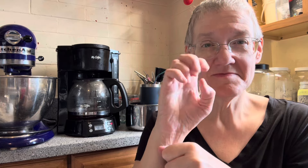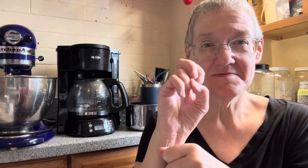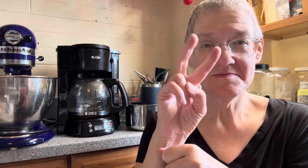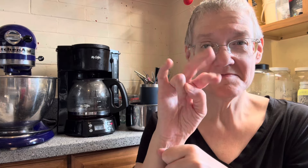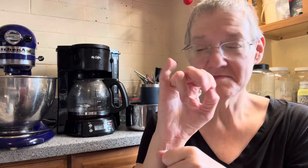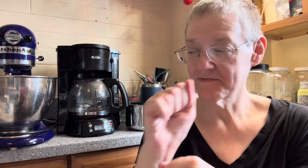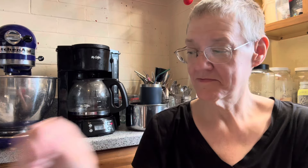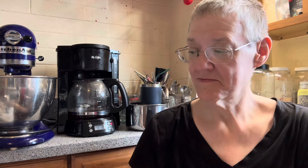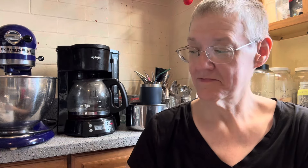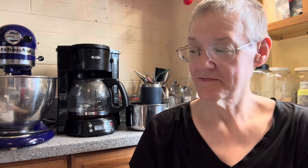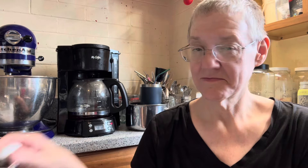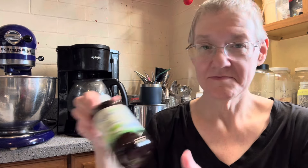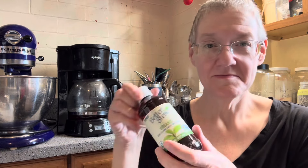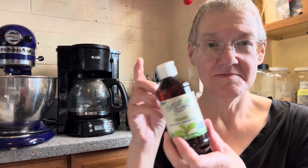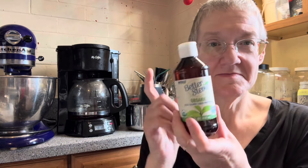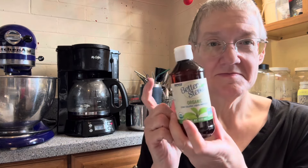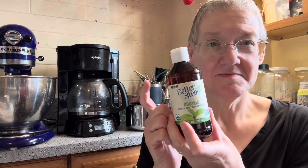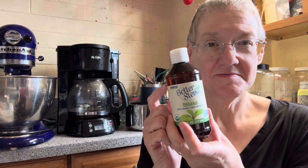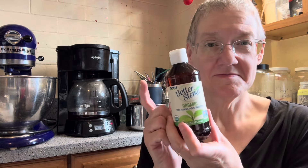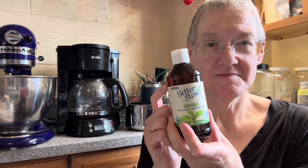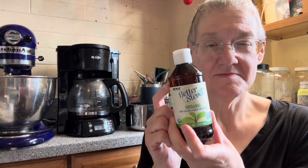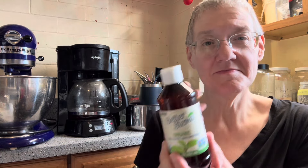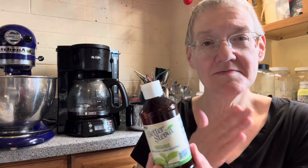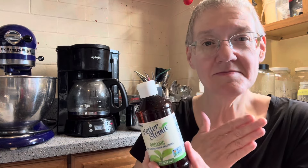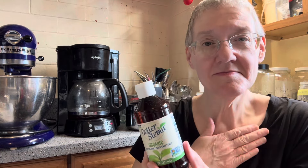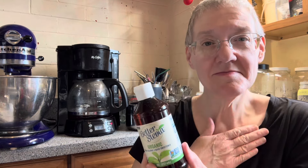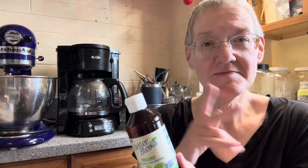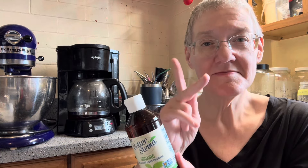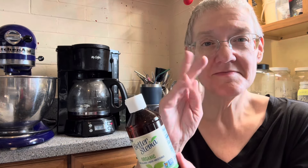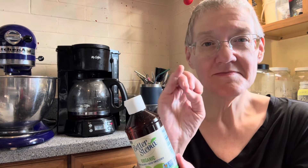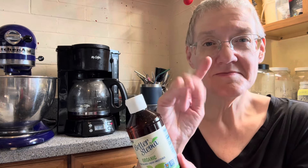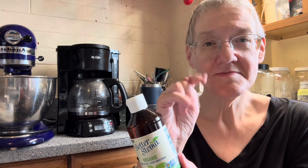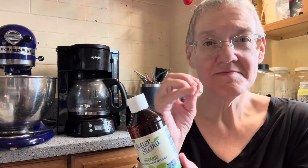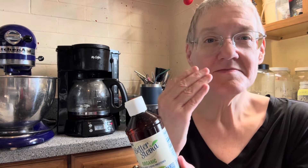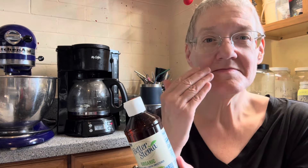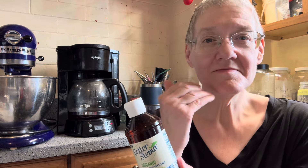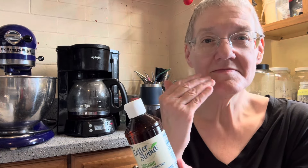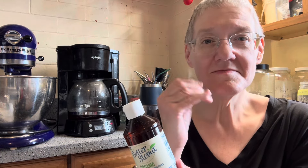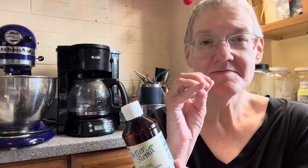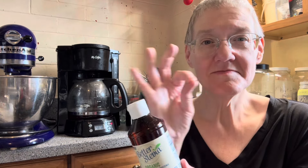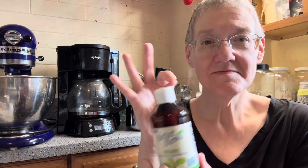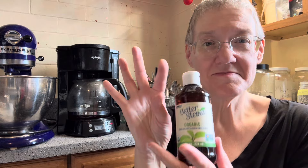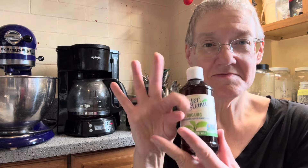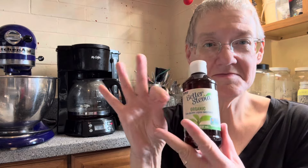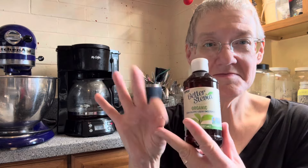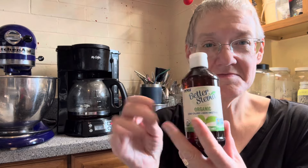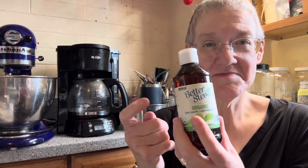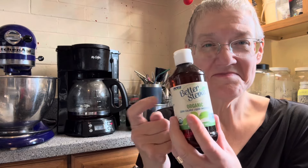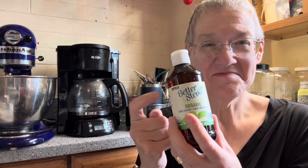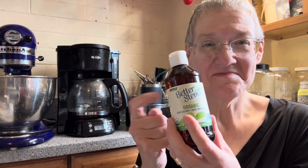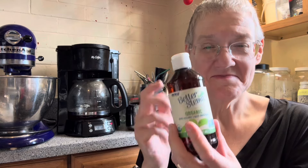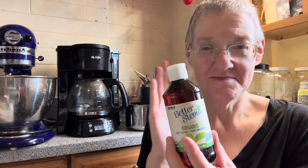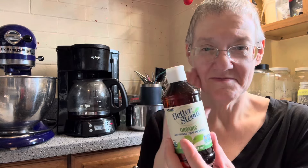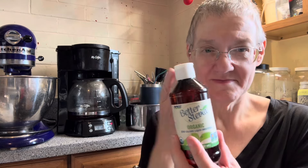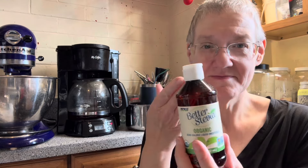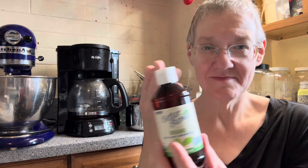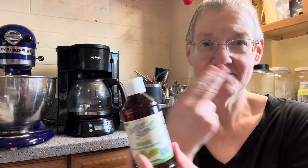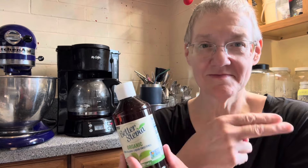I add half a teaspoon of liquid stevia for sweetener. This is my keto sweetener of